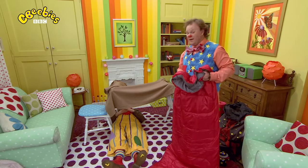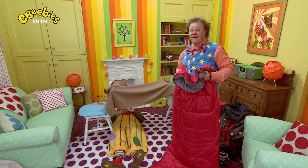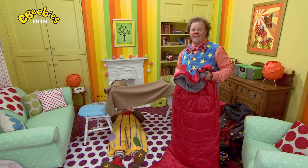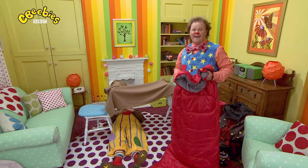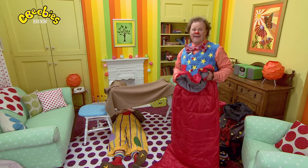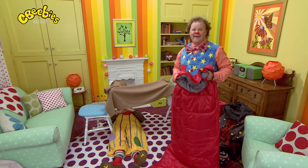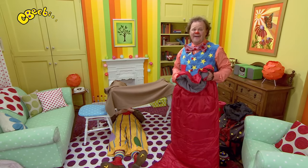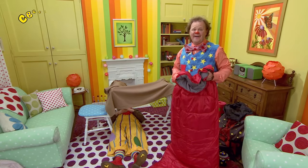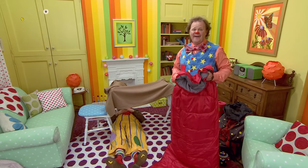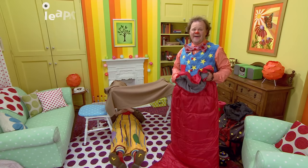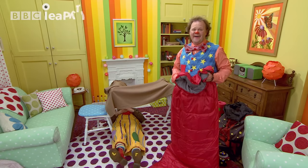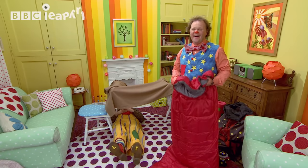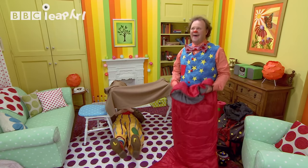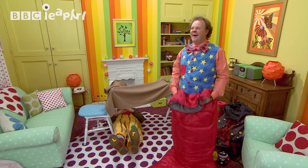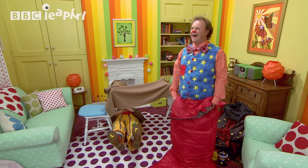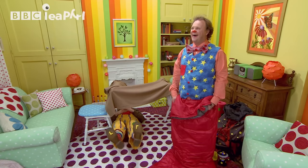tumble he's already